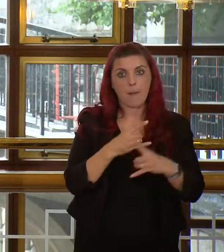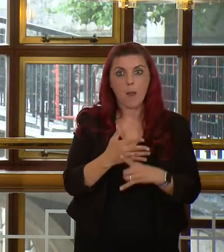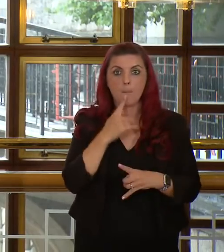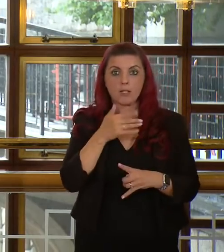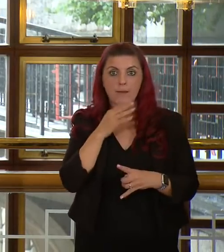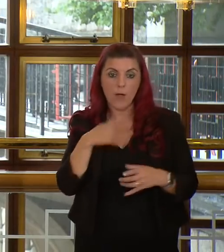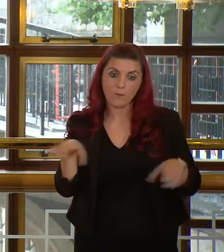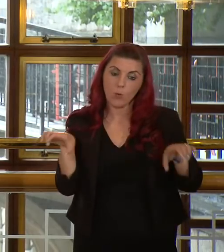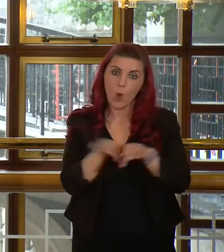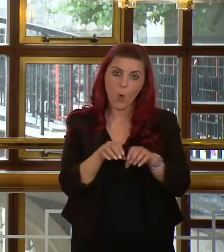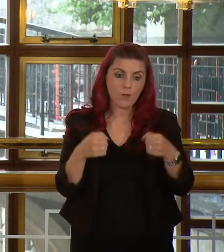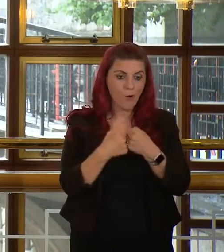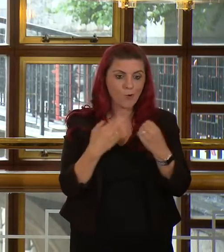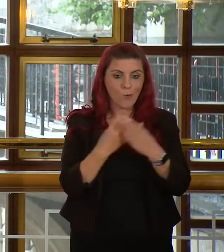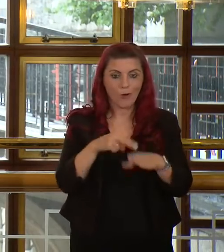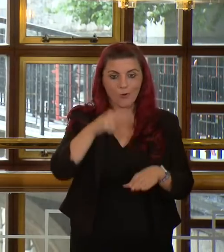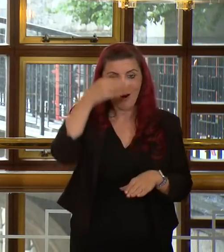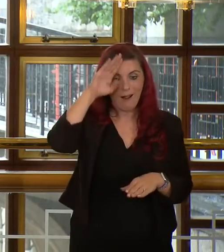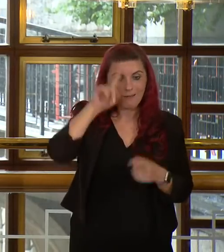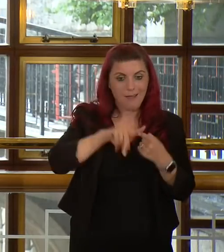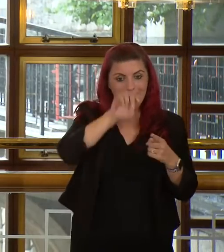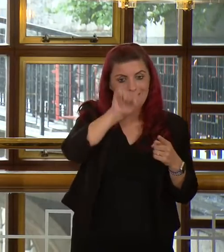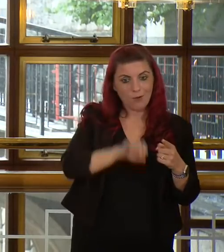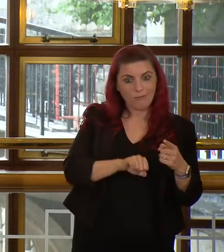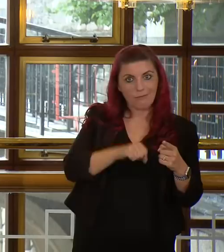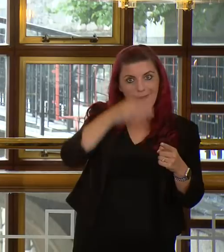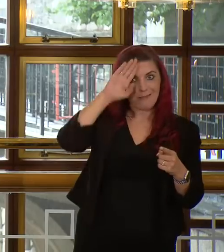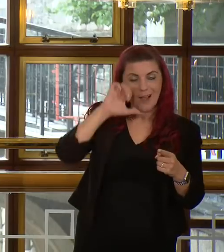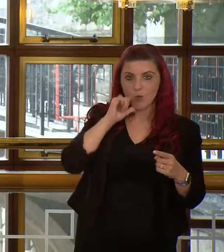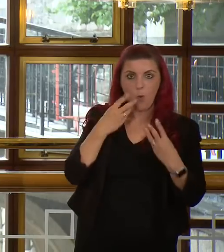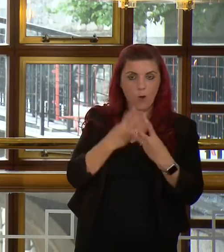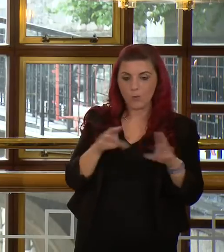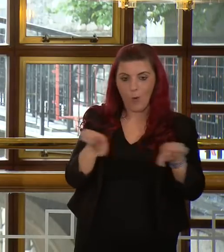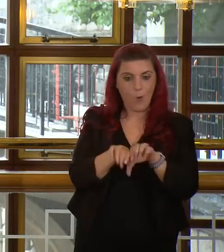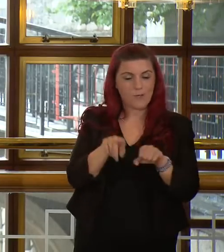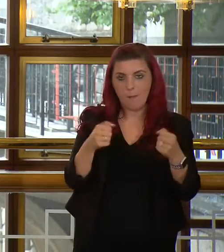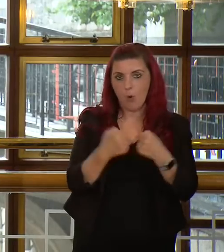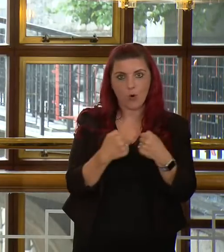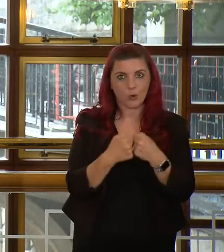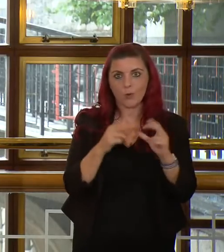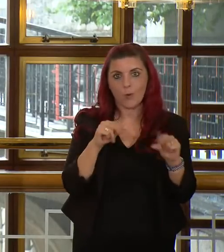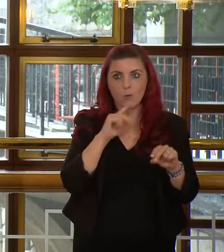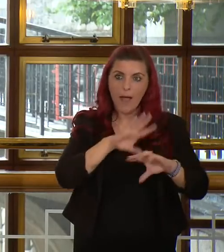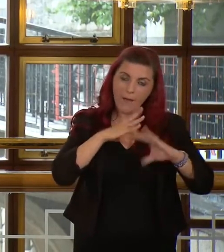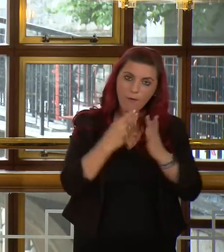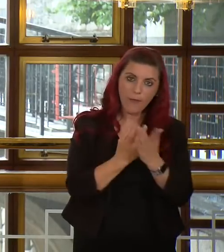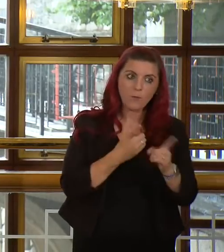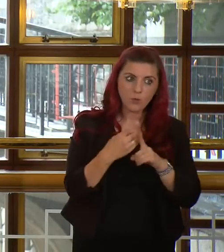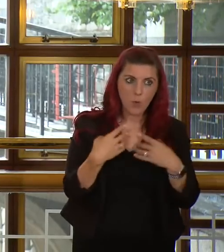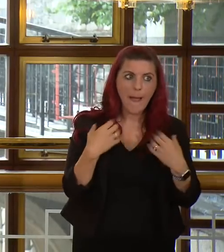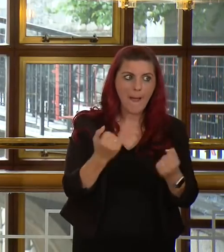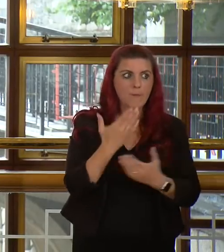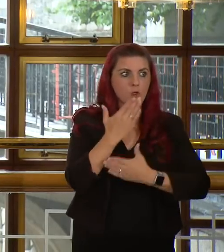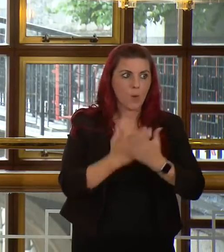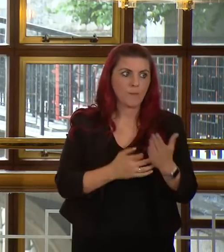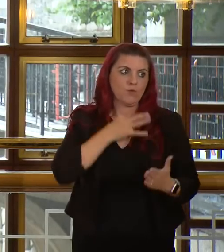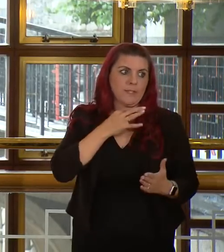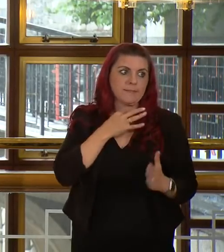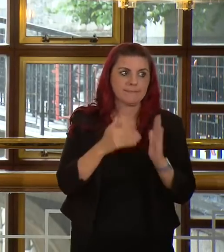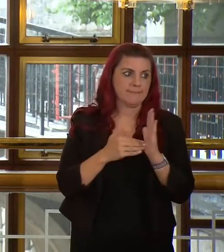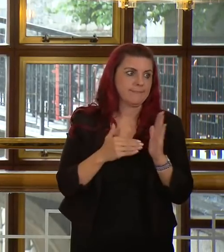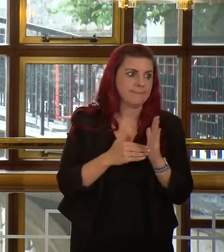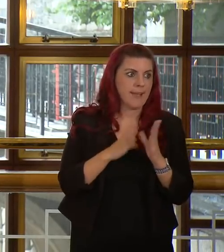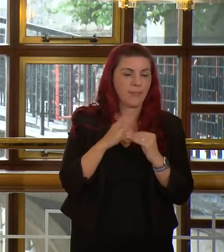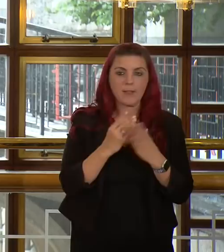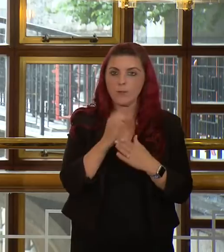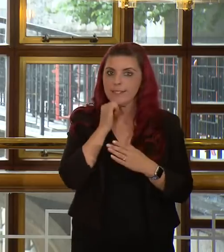border between Northern Ireland and the Republic of Ireland, that's not one that I'm willing to countenance. So everything we do has a certain risk, and things we didn't